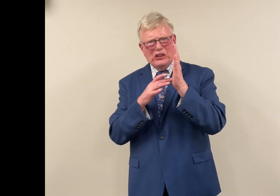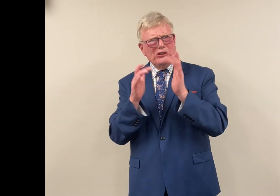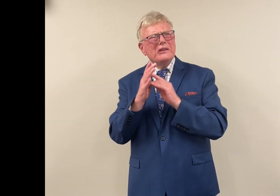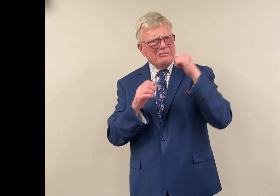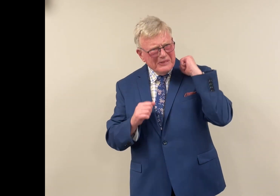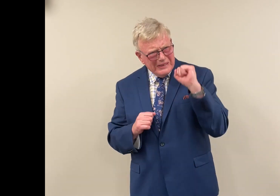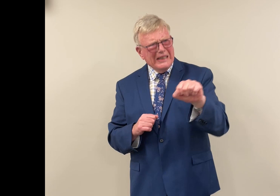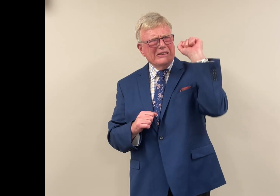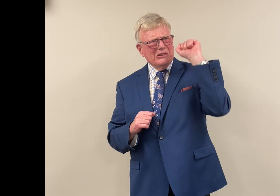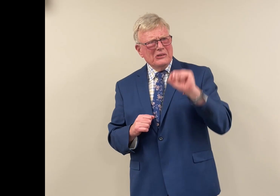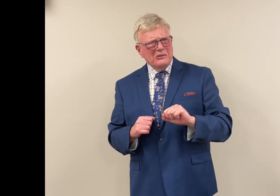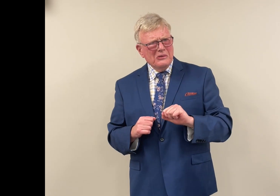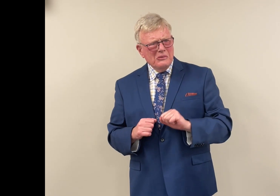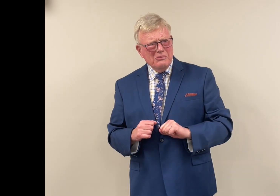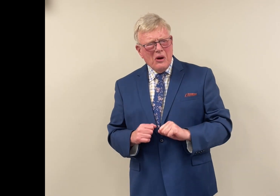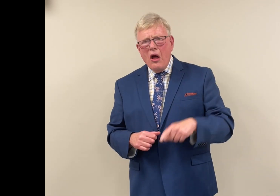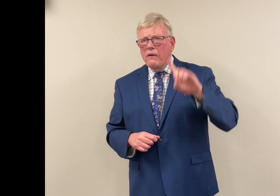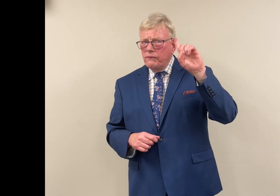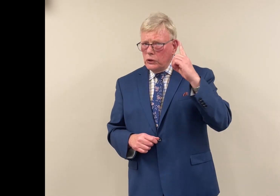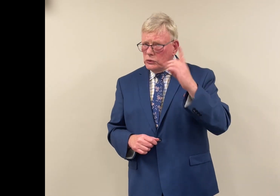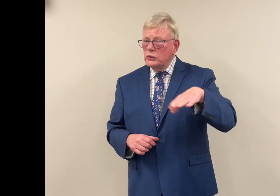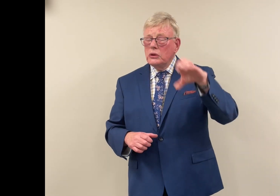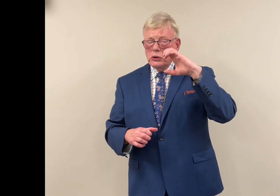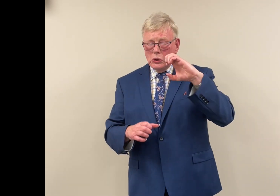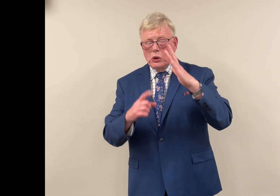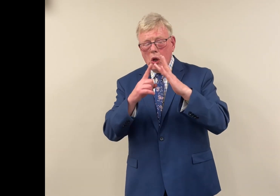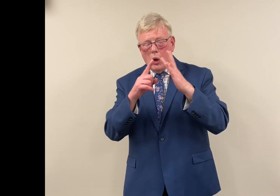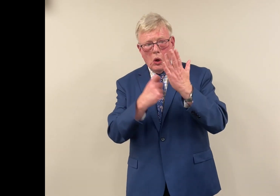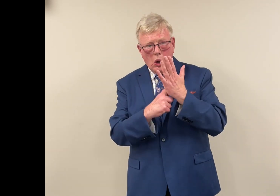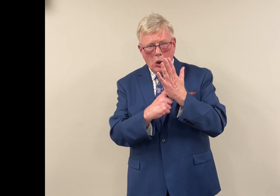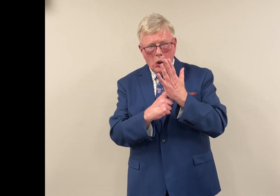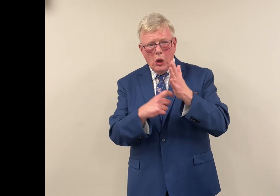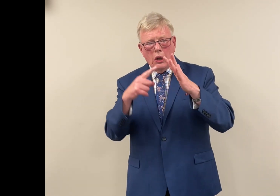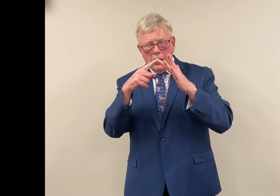Yes, he loves me and I love him, yes.